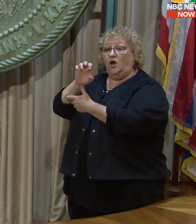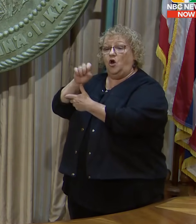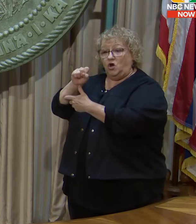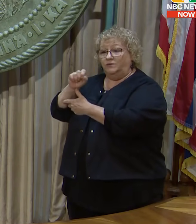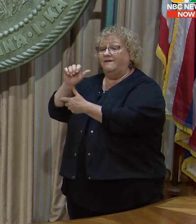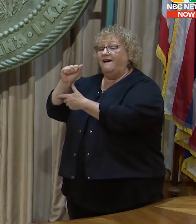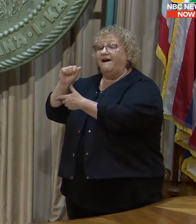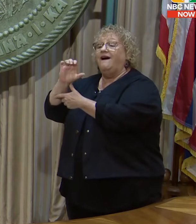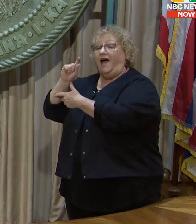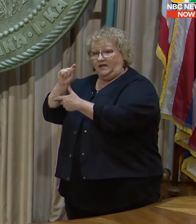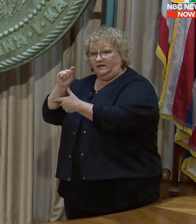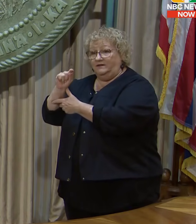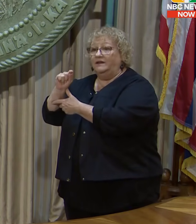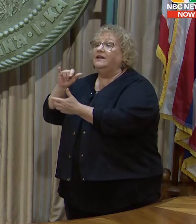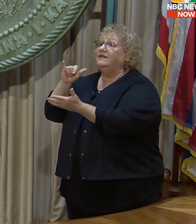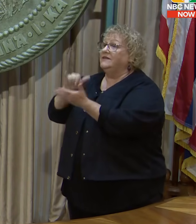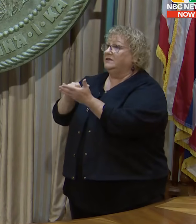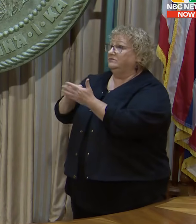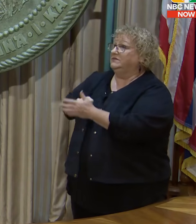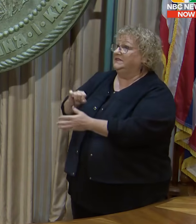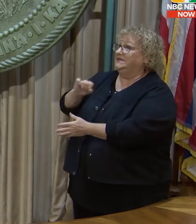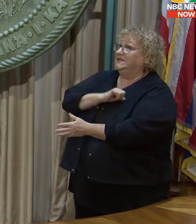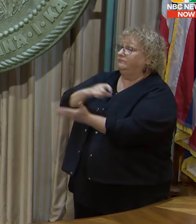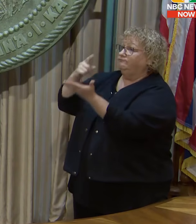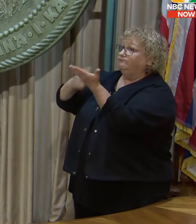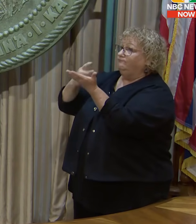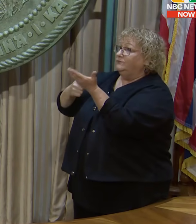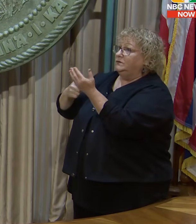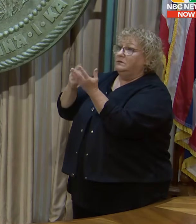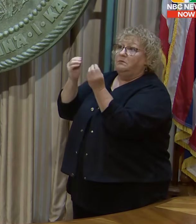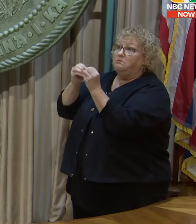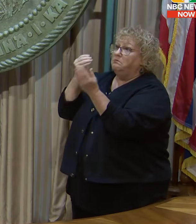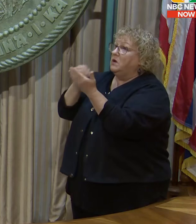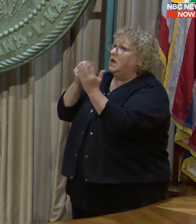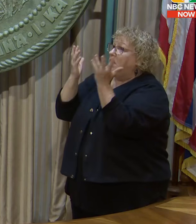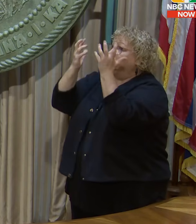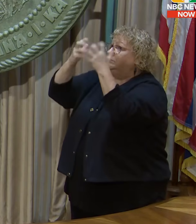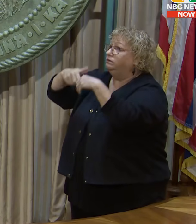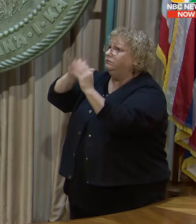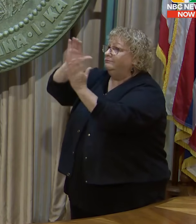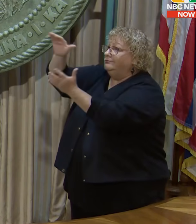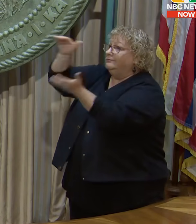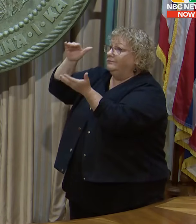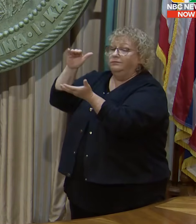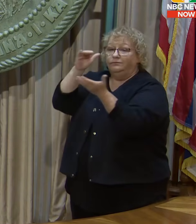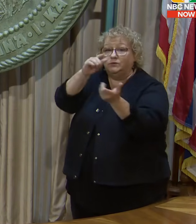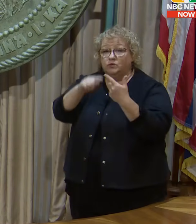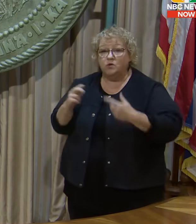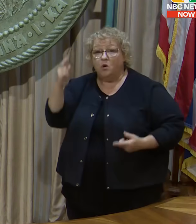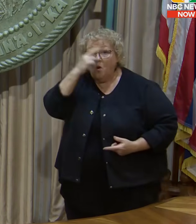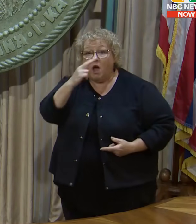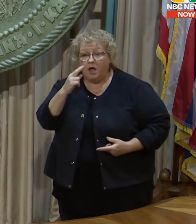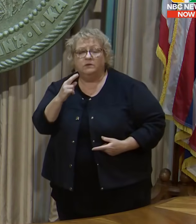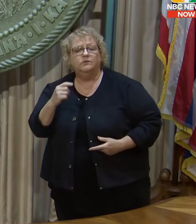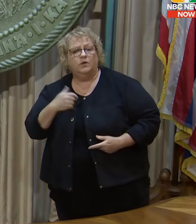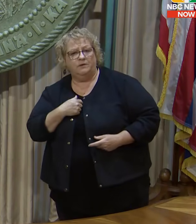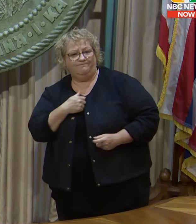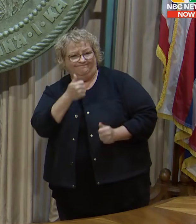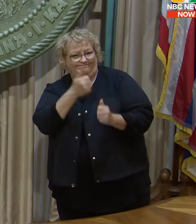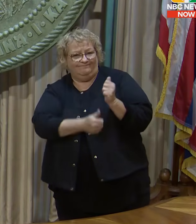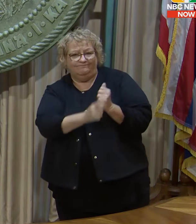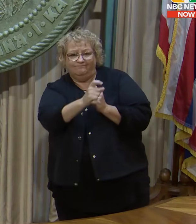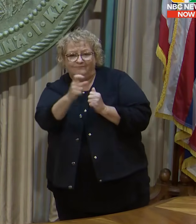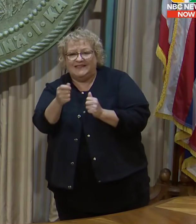goes to Hawaii residents in the form of direct payments. Individuals may receive up to